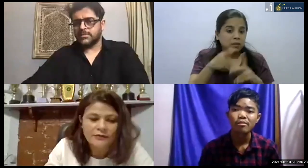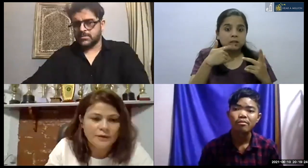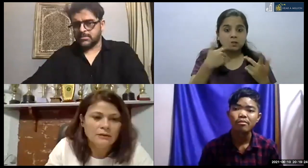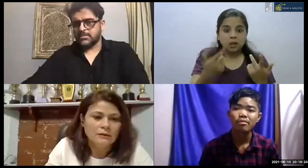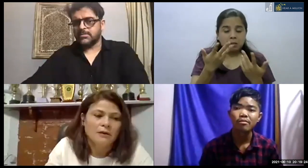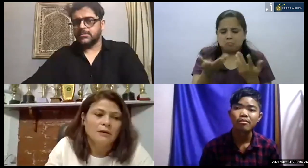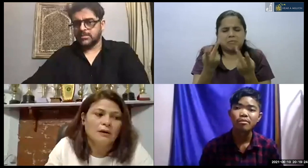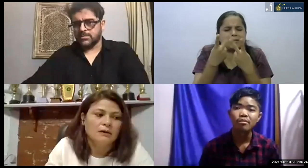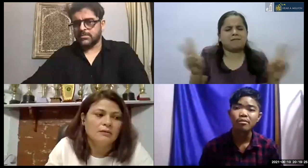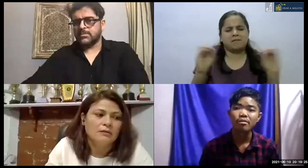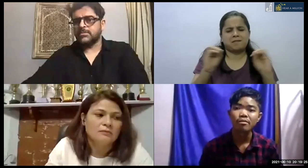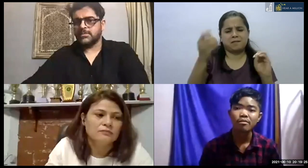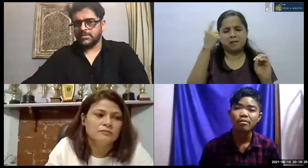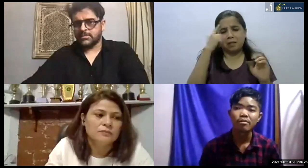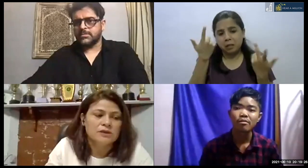any different.